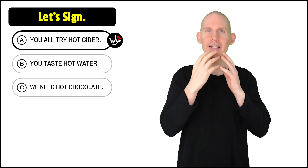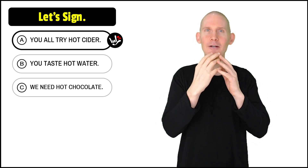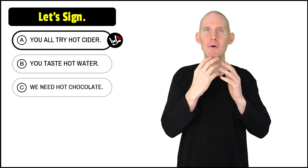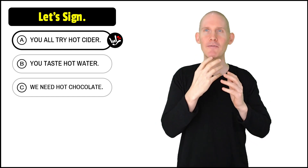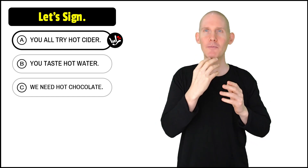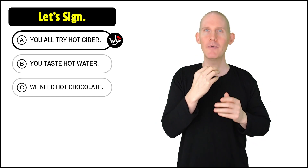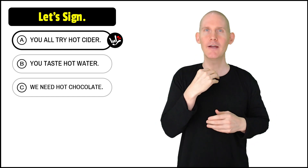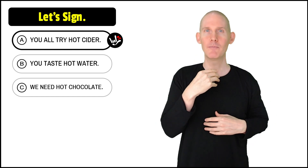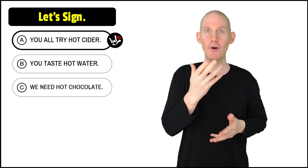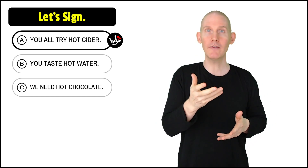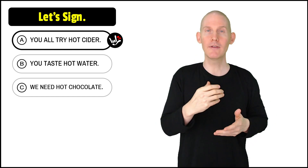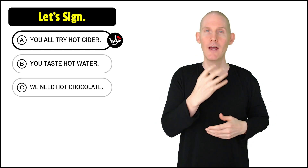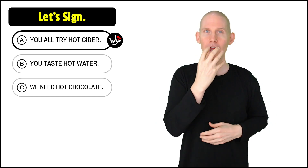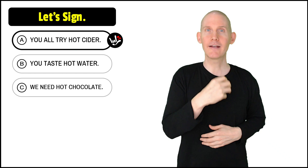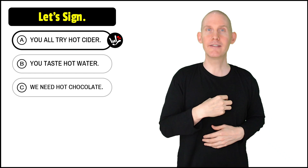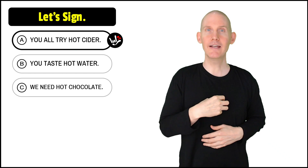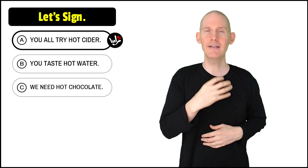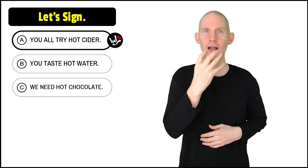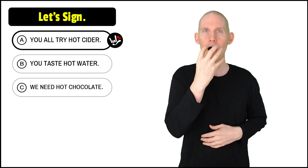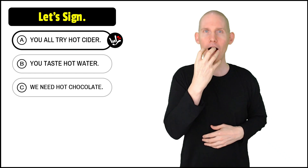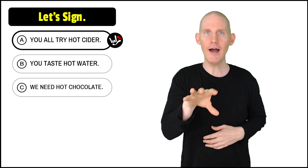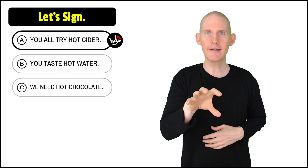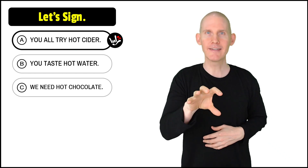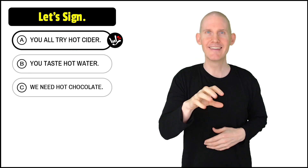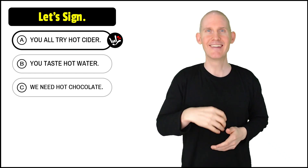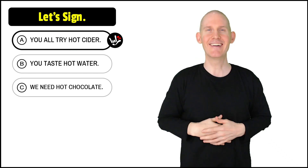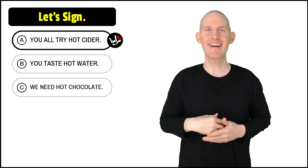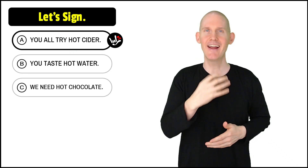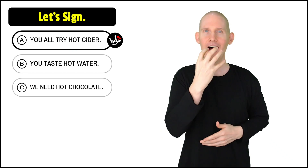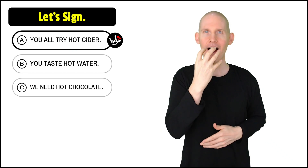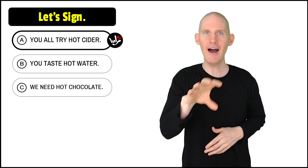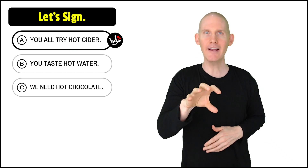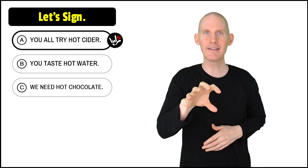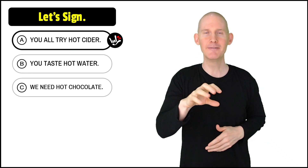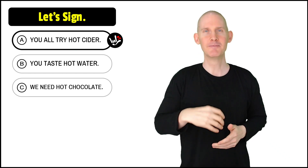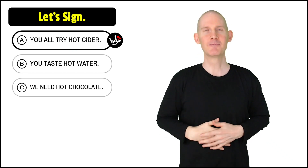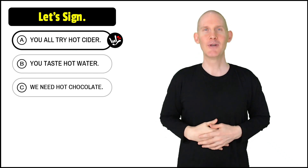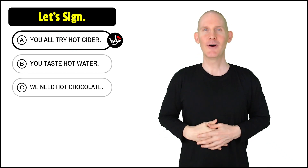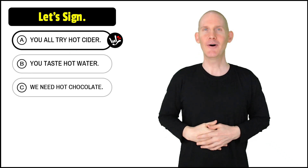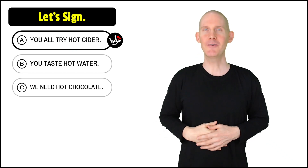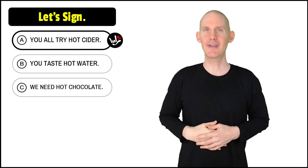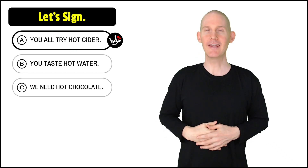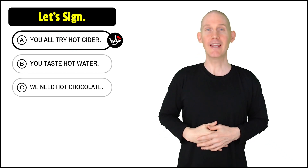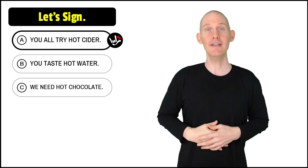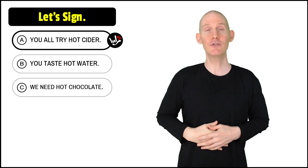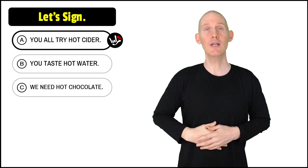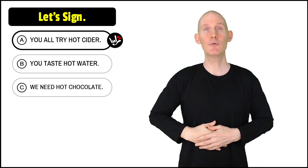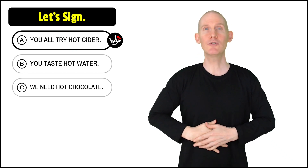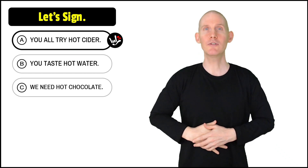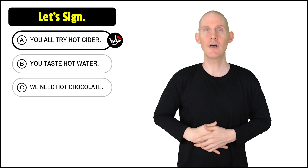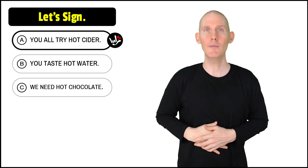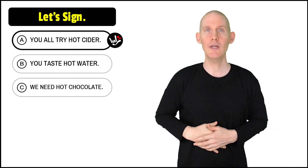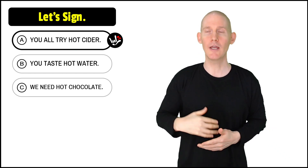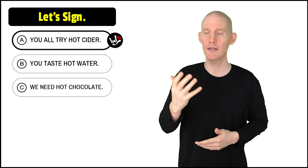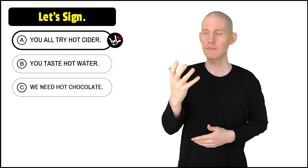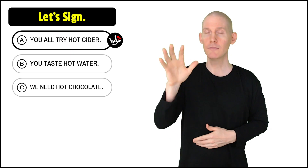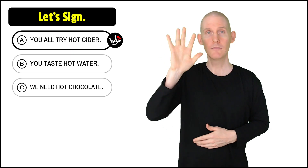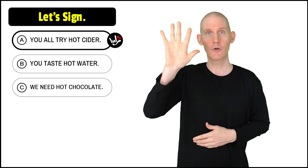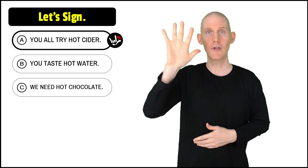my breath exhaling. Hot. Right? Hot. Okay. The hand shape, use your dominant hand. Go like